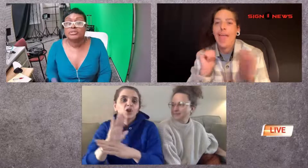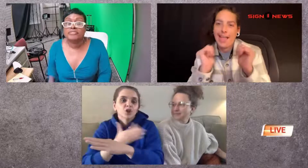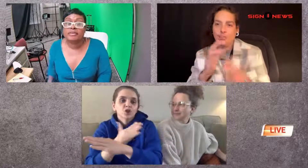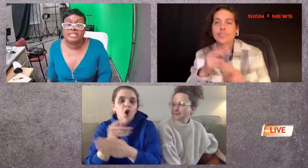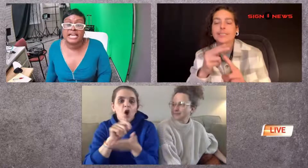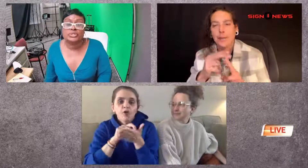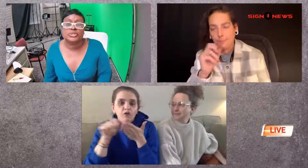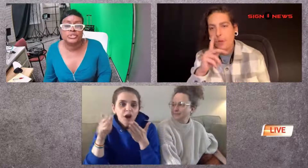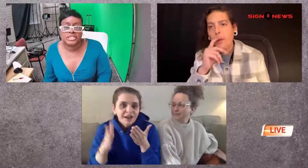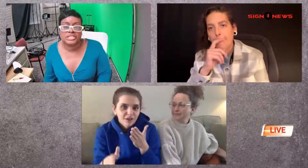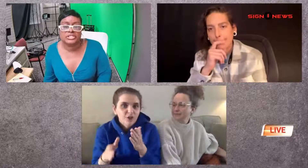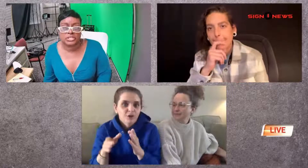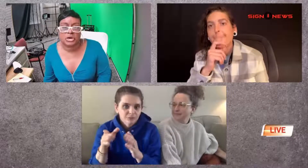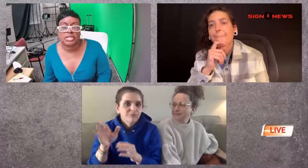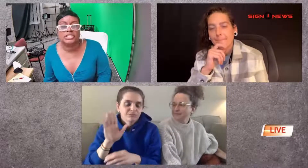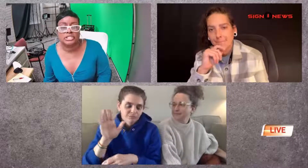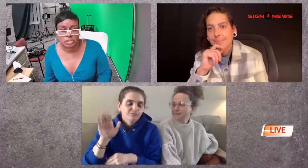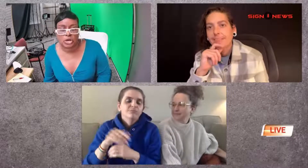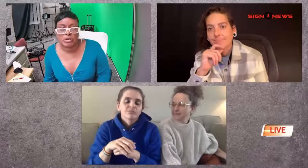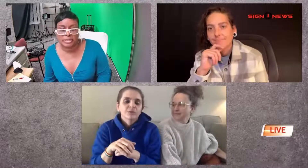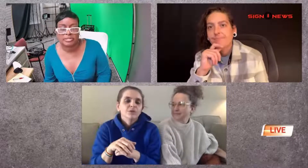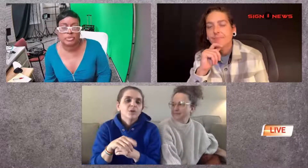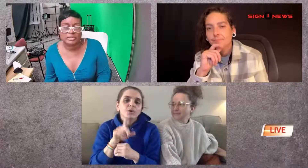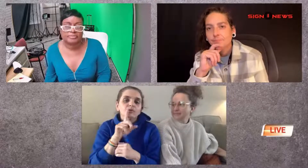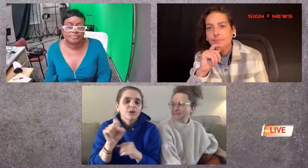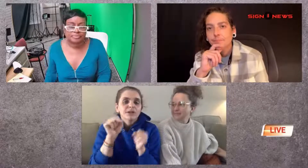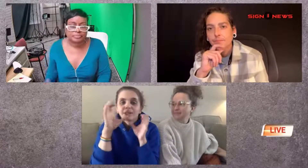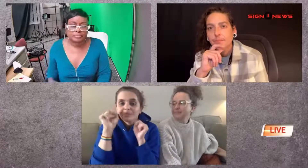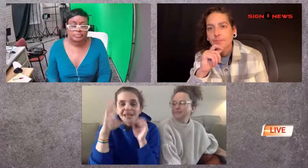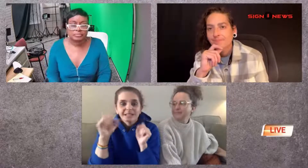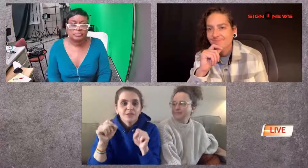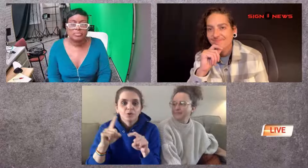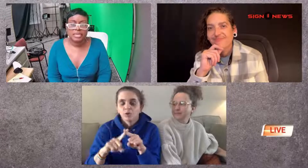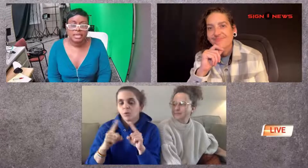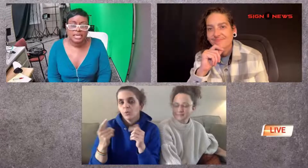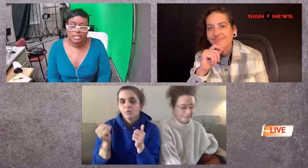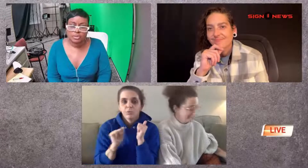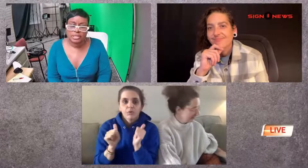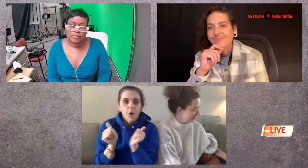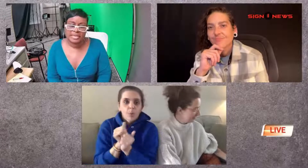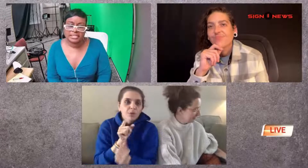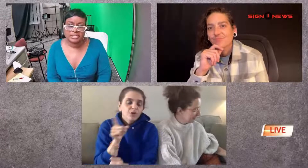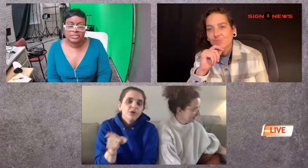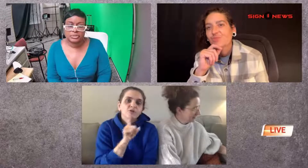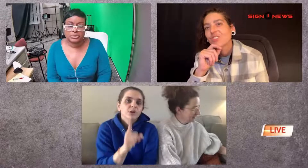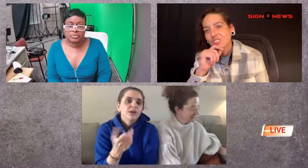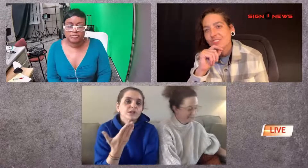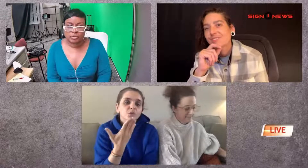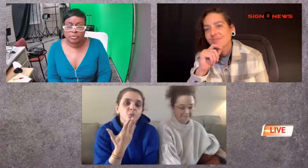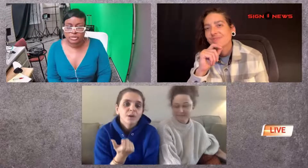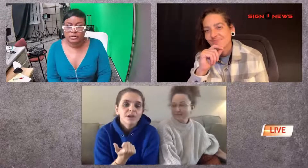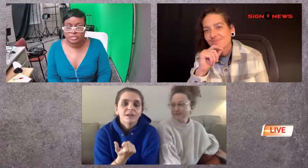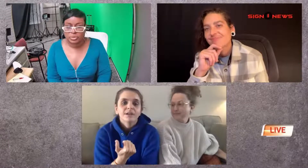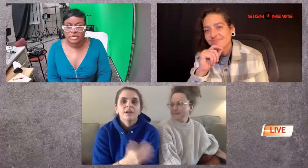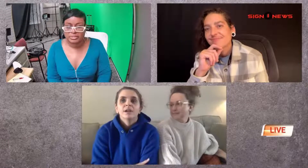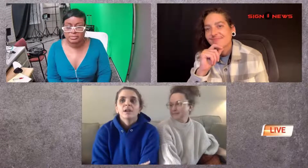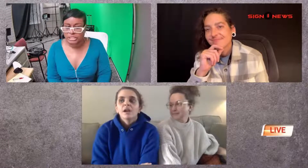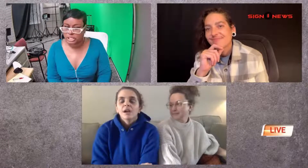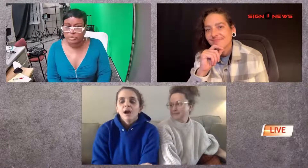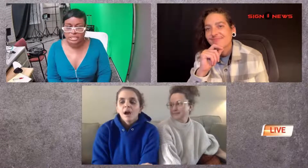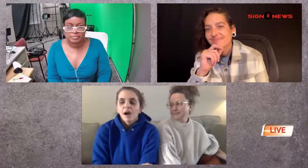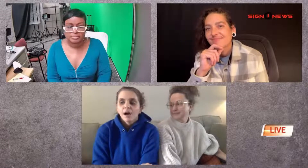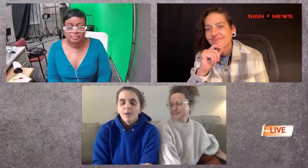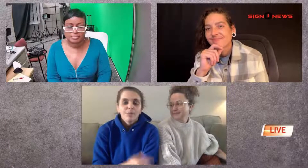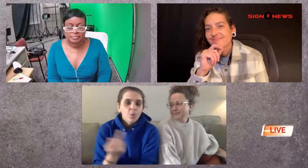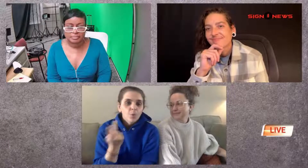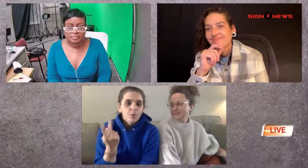Oh, there's a famous actor who sings a song, and she's a songwriter as well. It's really amazing to perform with her as well. Really